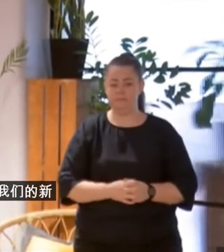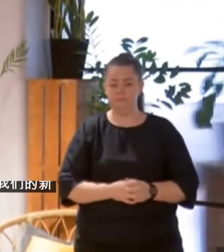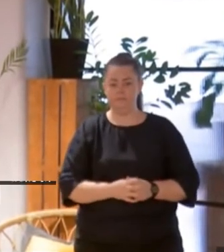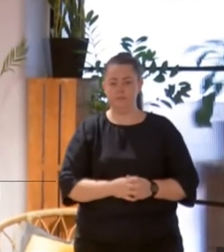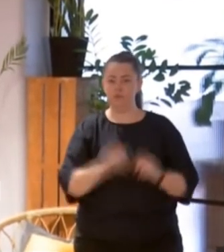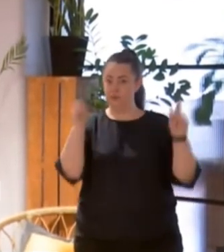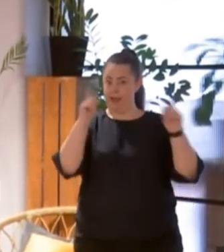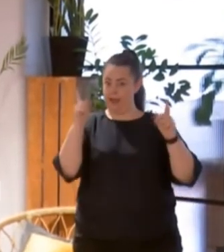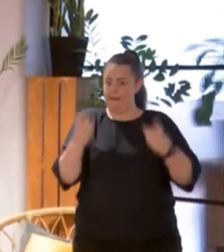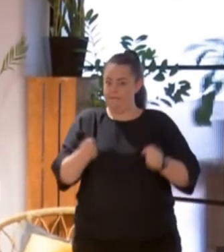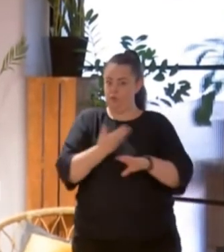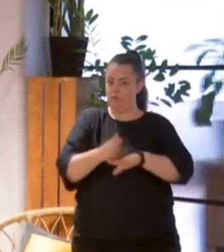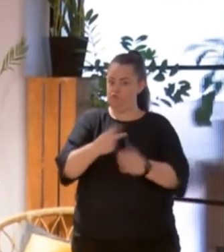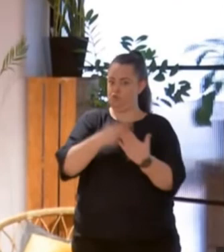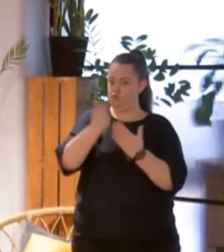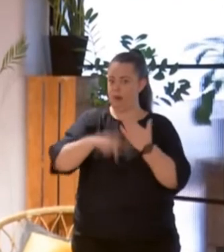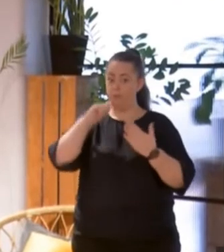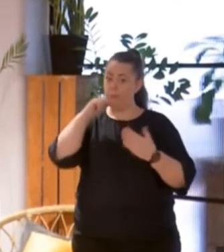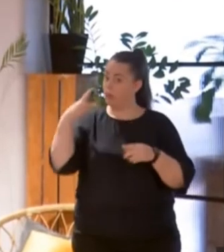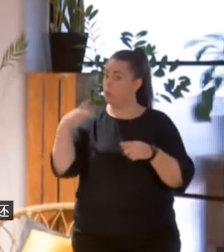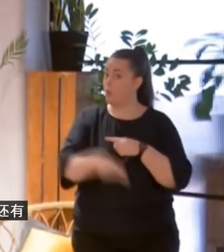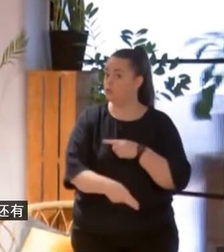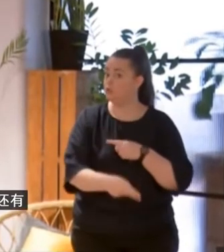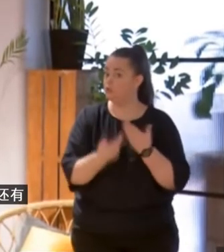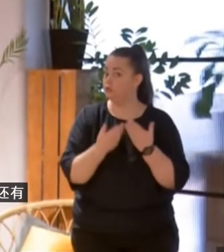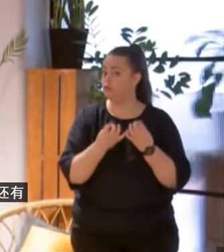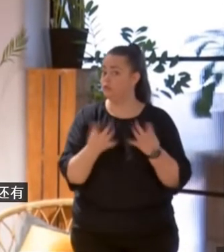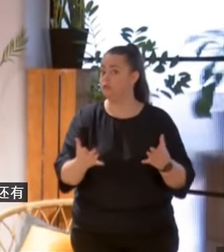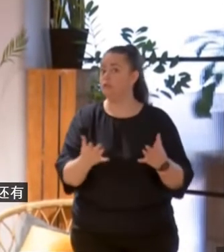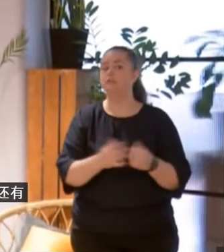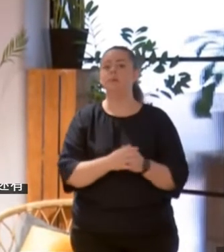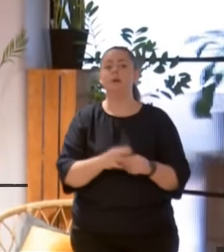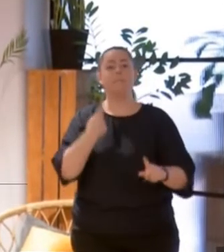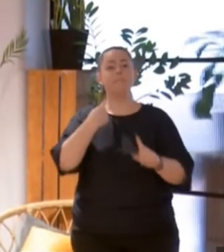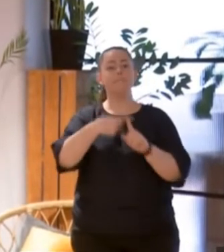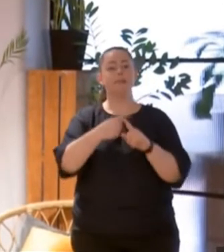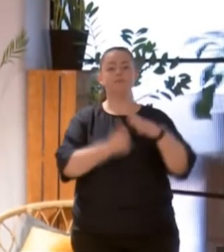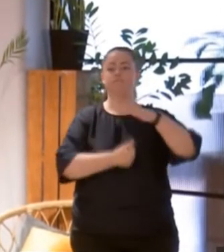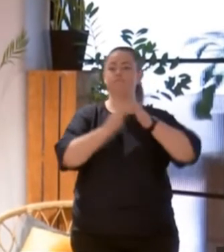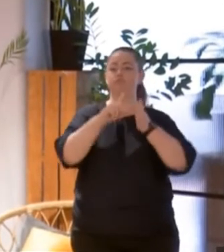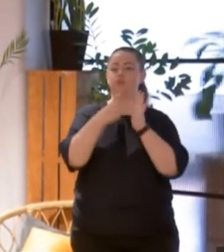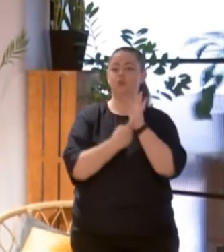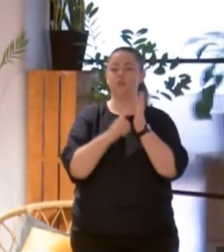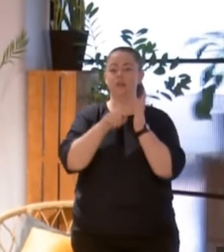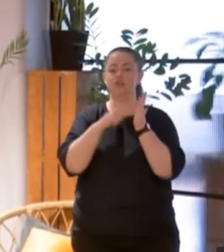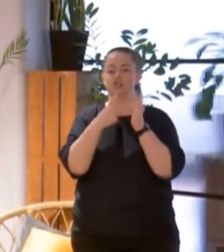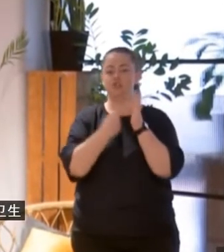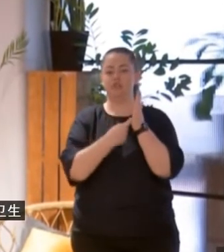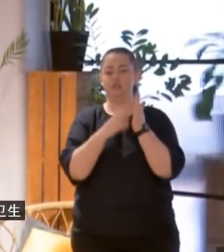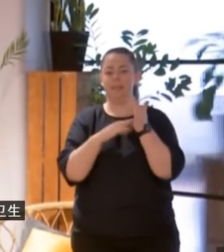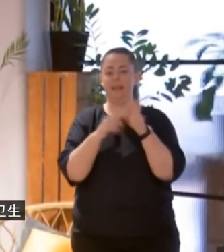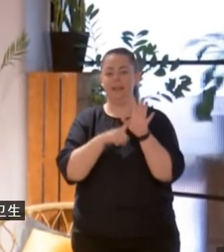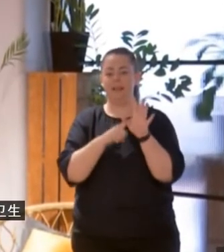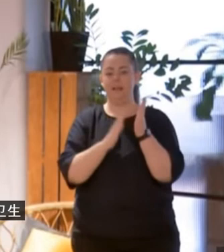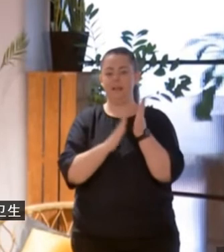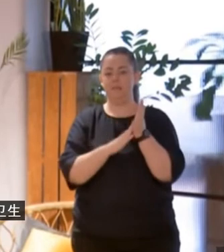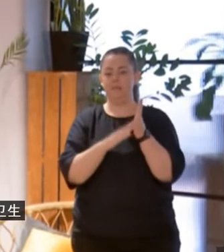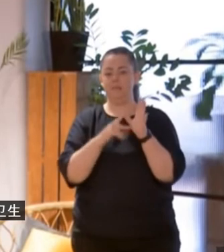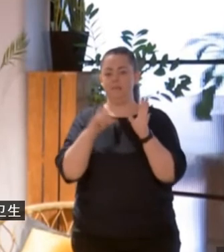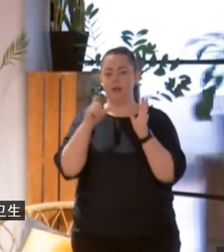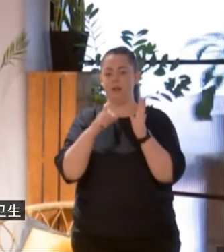are launching. And in addition to that, we have Dr. Jeremy McAnulty to provide a public health